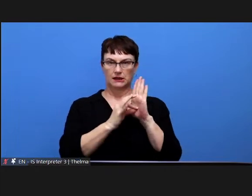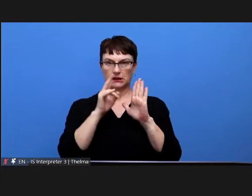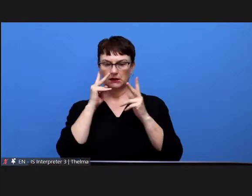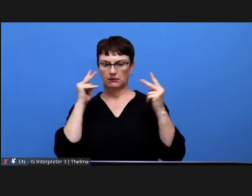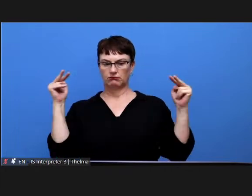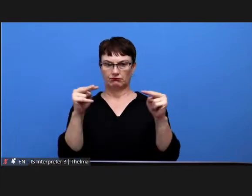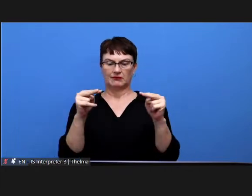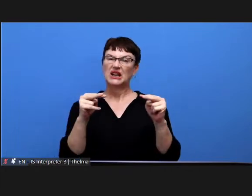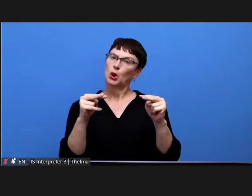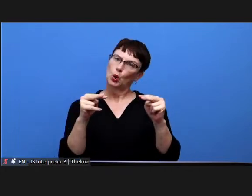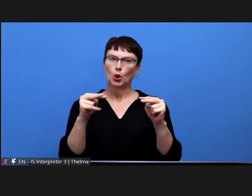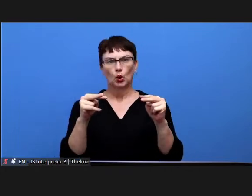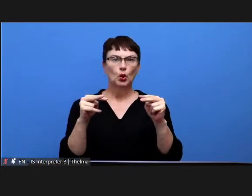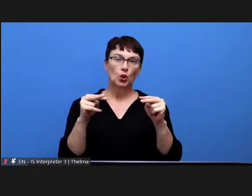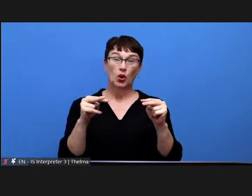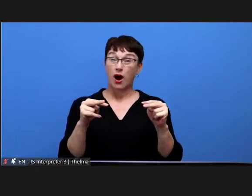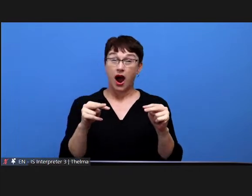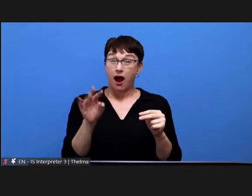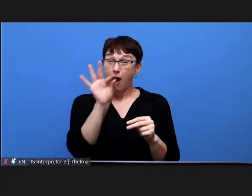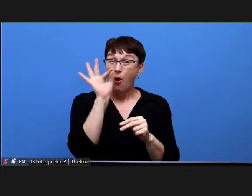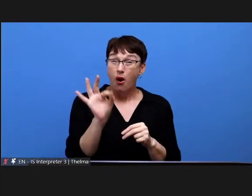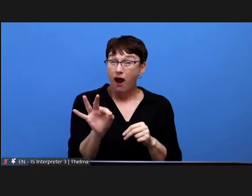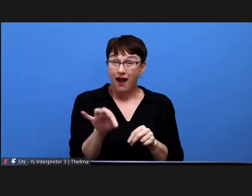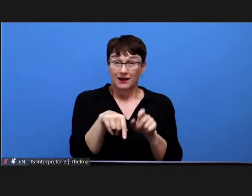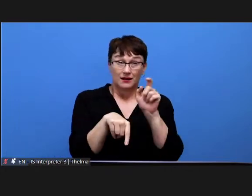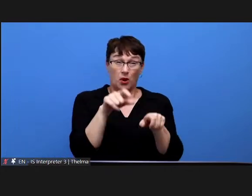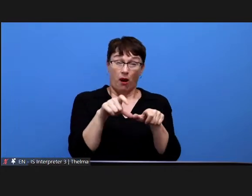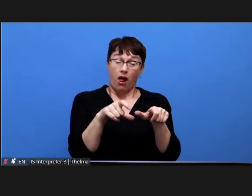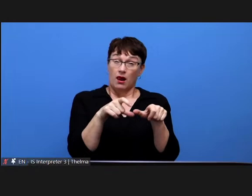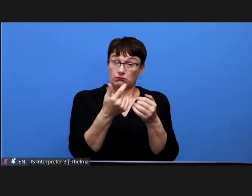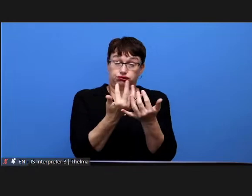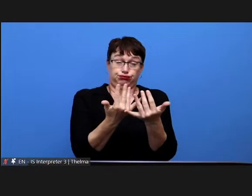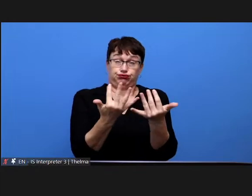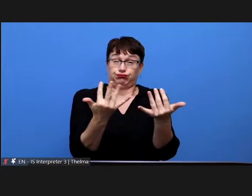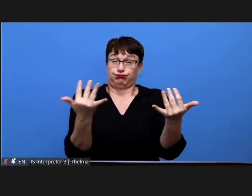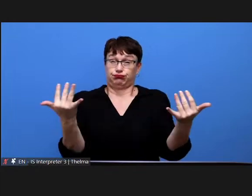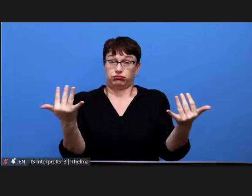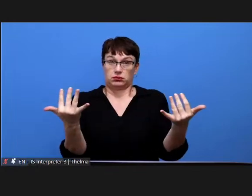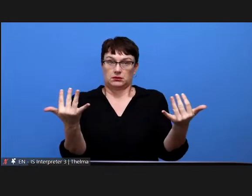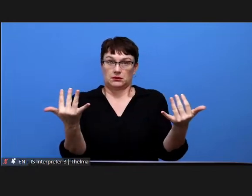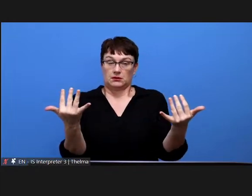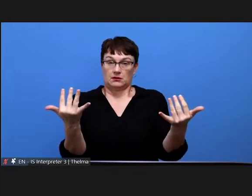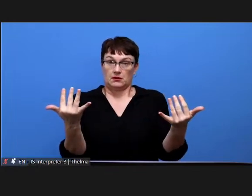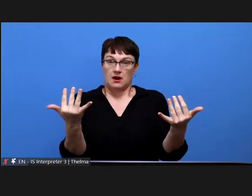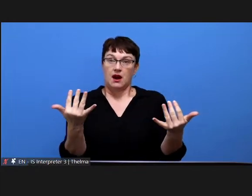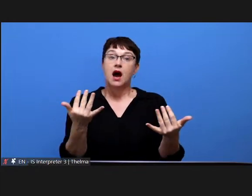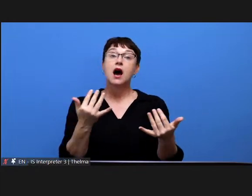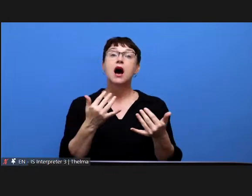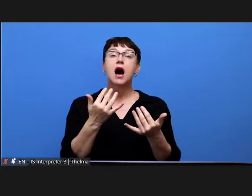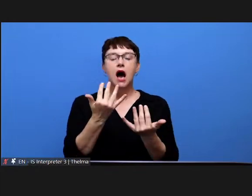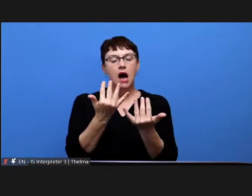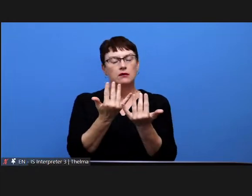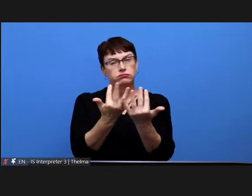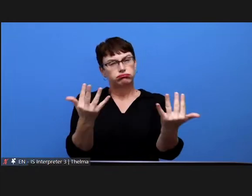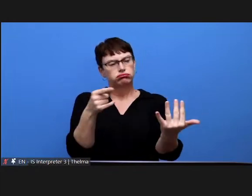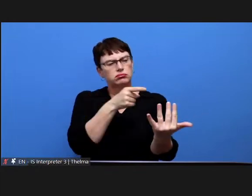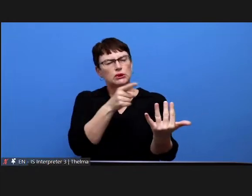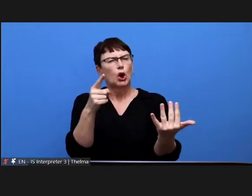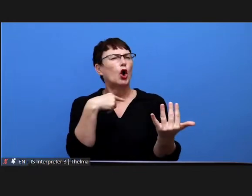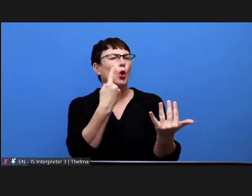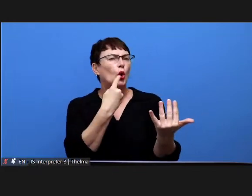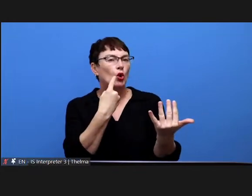involved in the VLA at the community level. It is